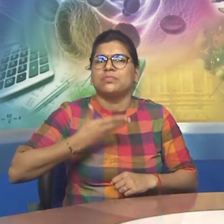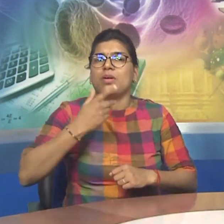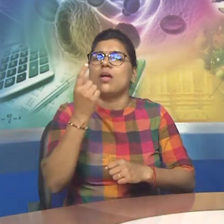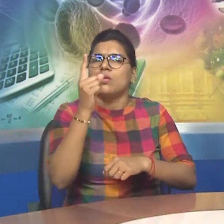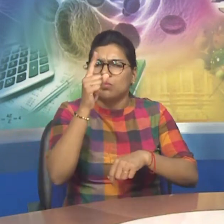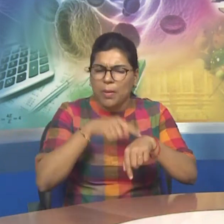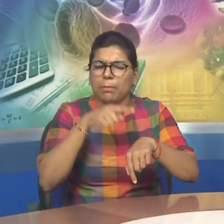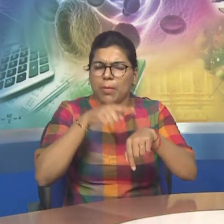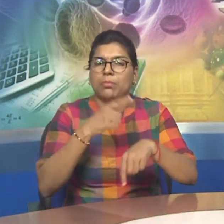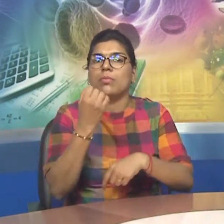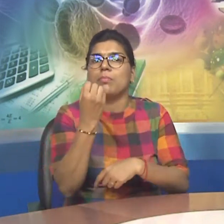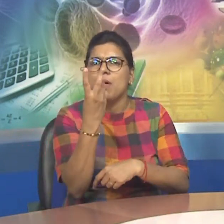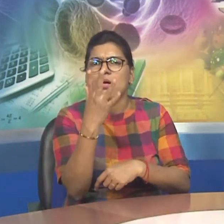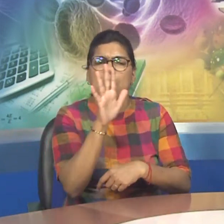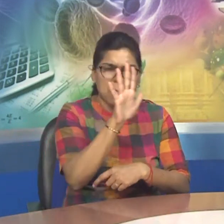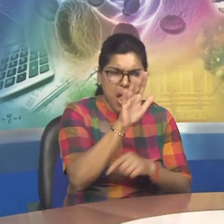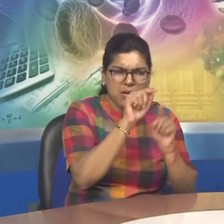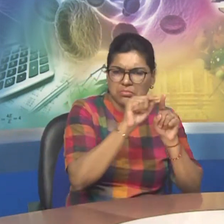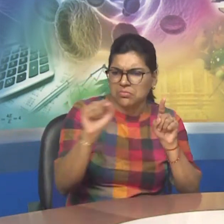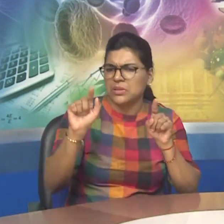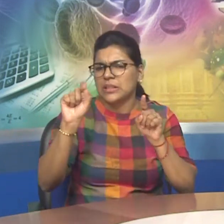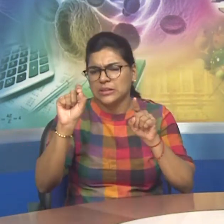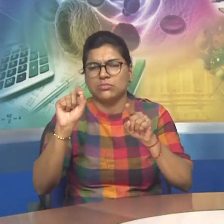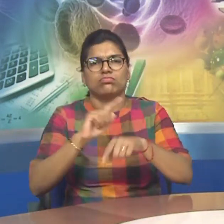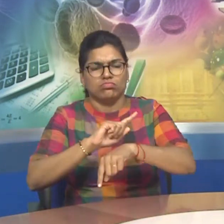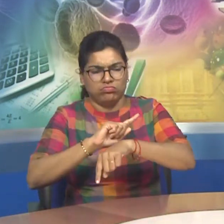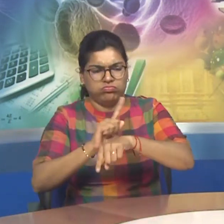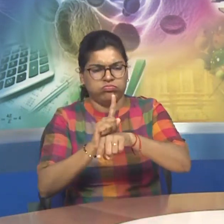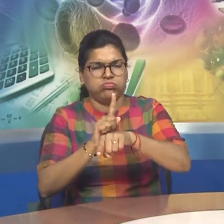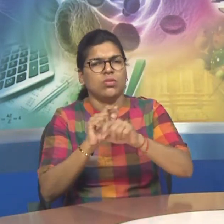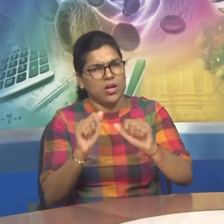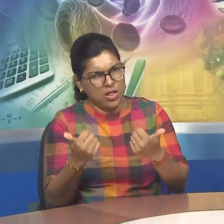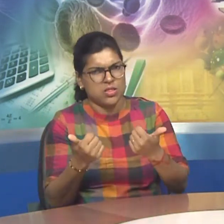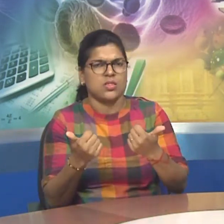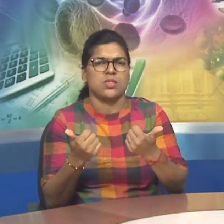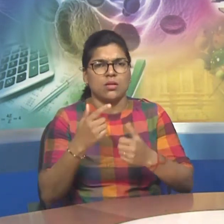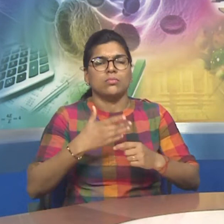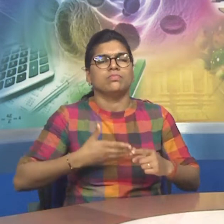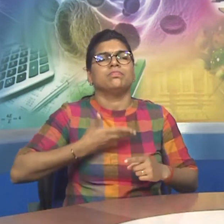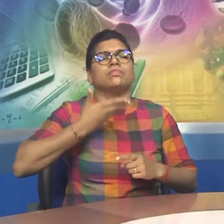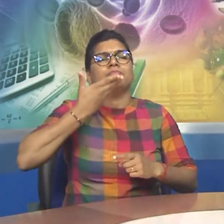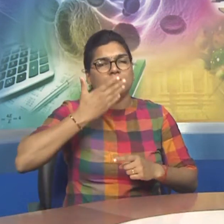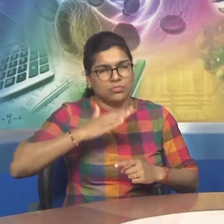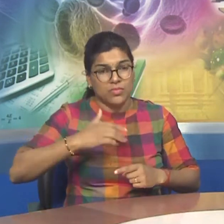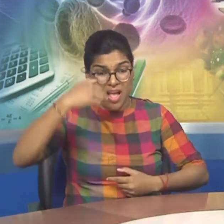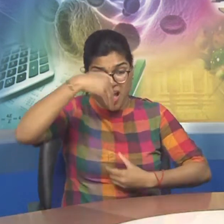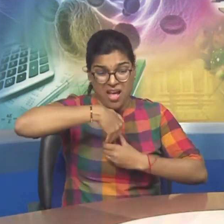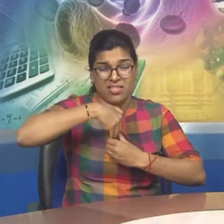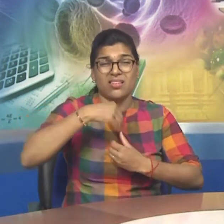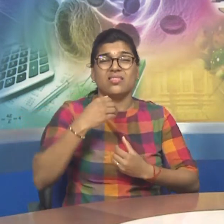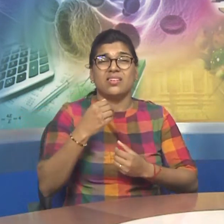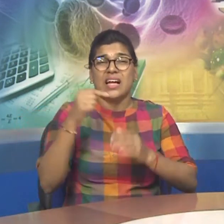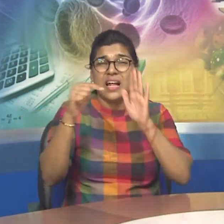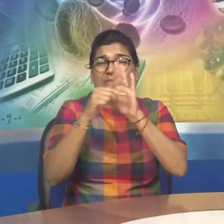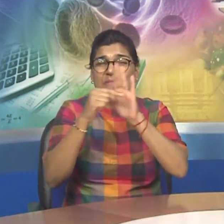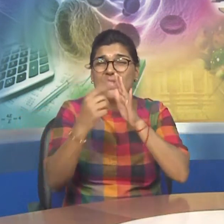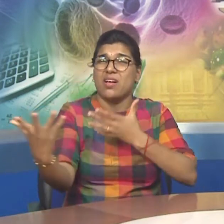It really helps to keep a give a